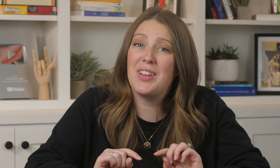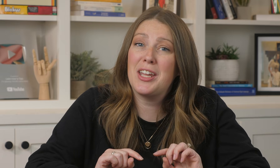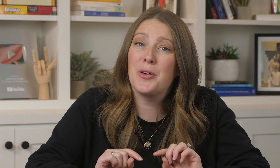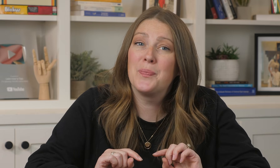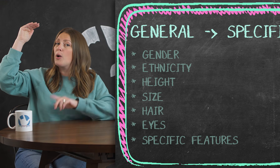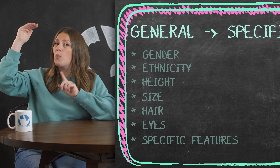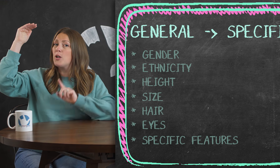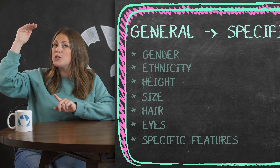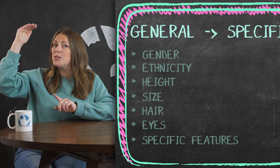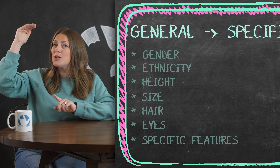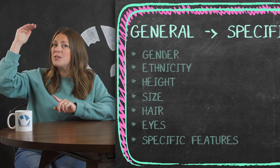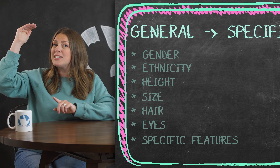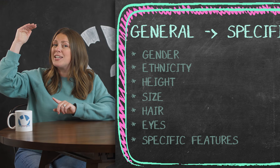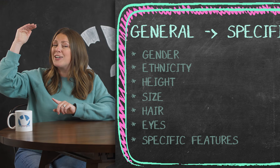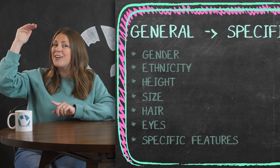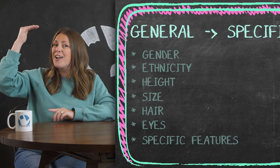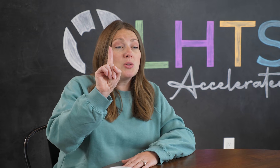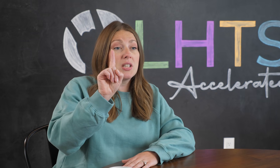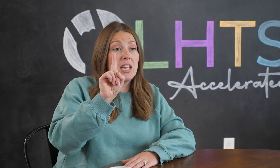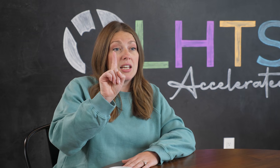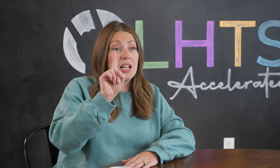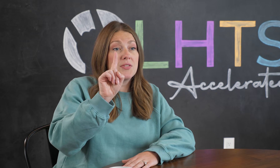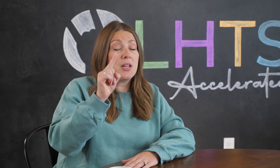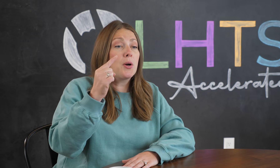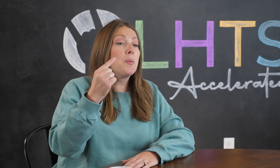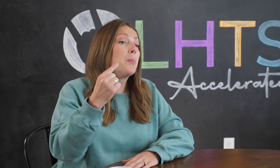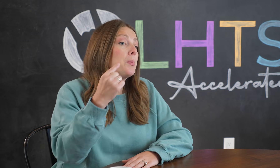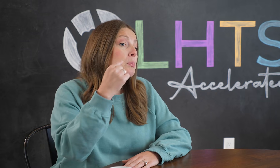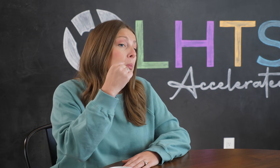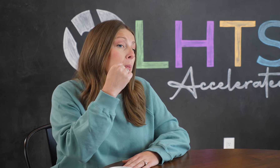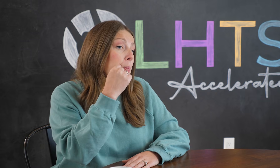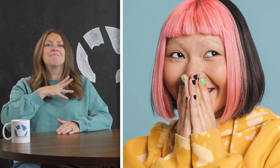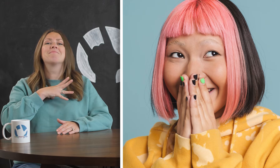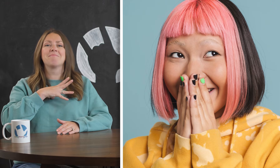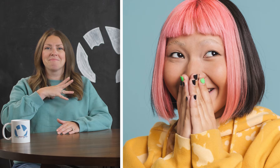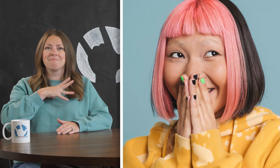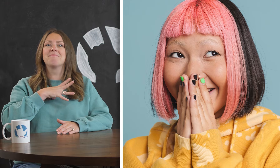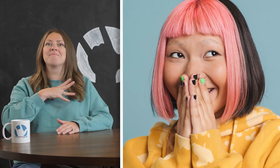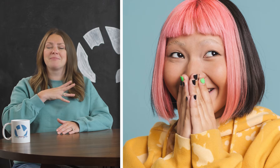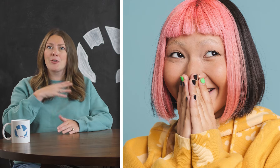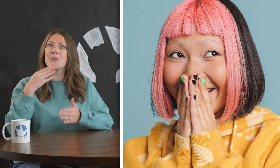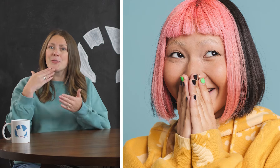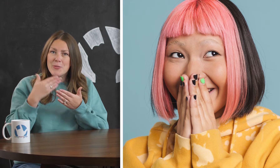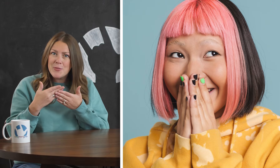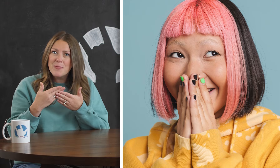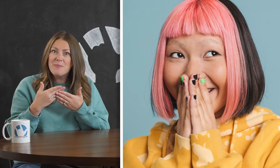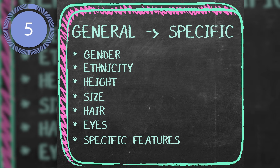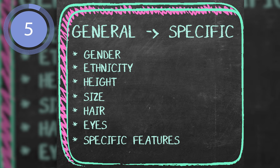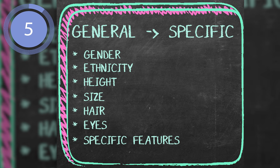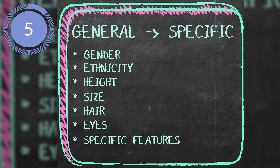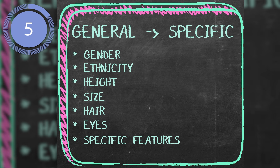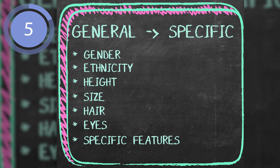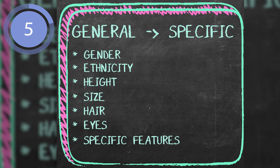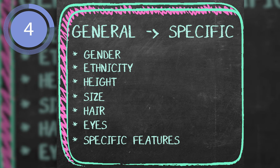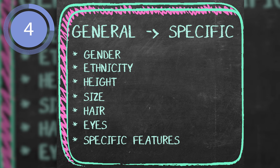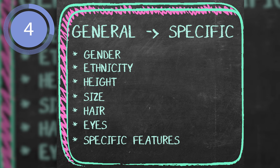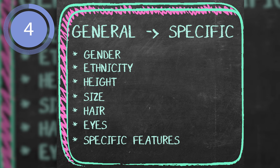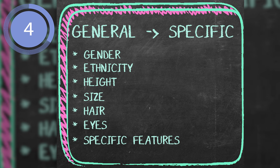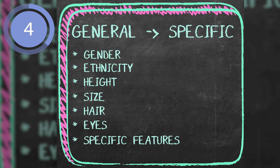video. In our ASL 301 curriculum, we cover a lot and really hone in on descriptions and using